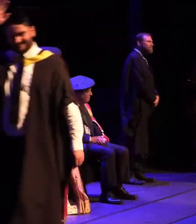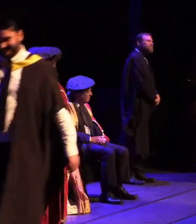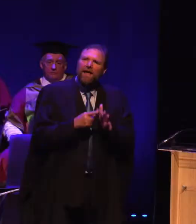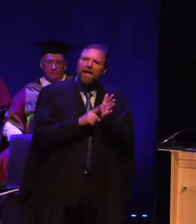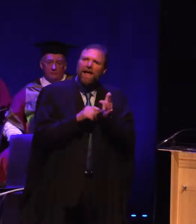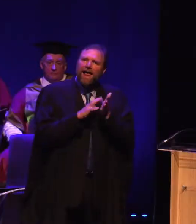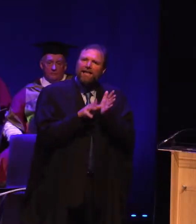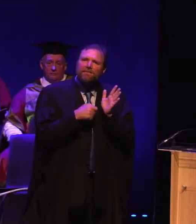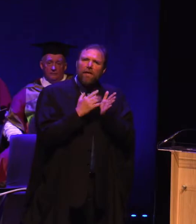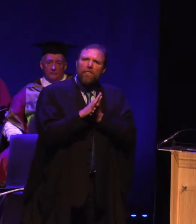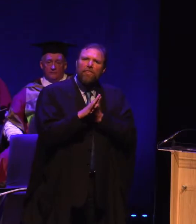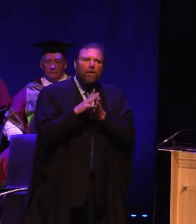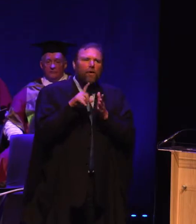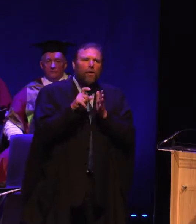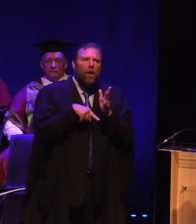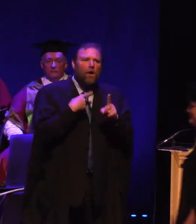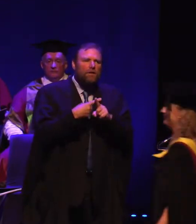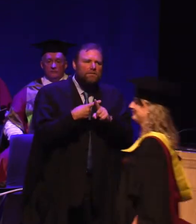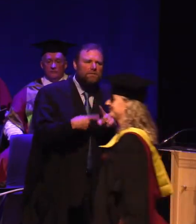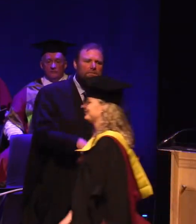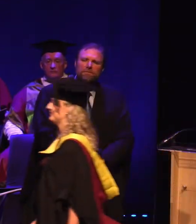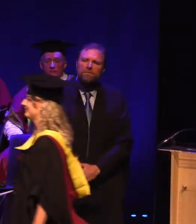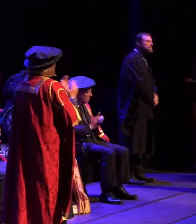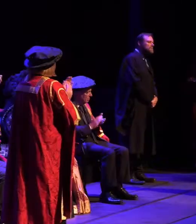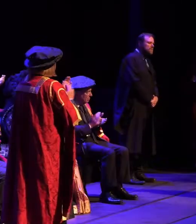Elizabeth Hobbs.